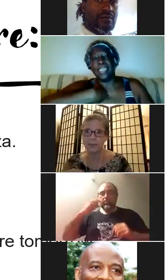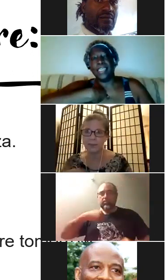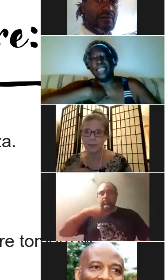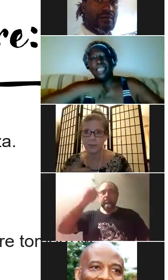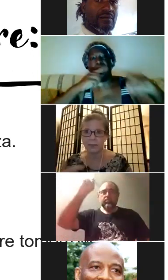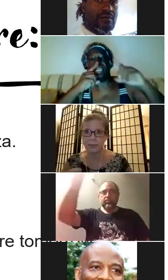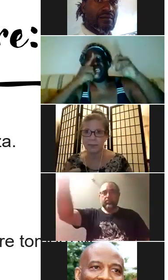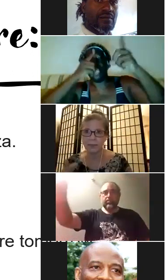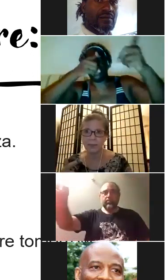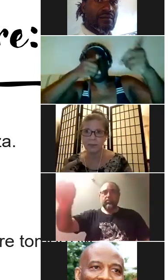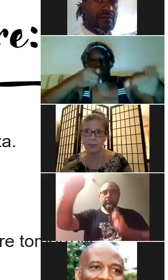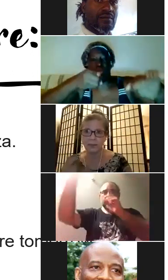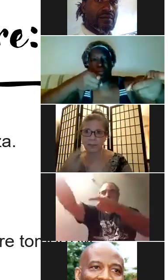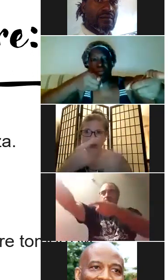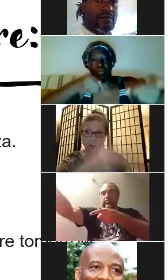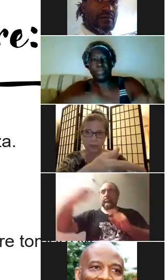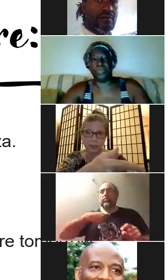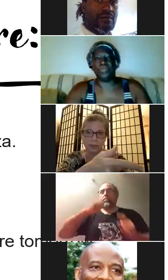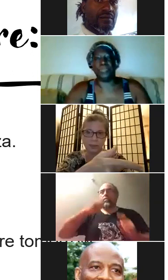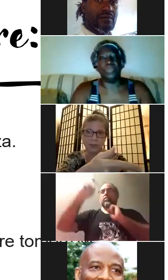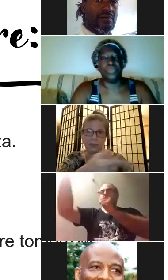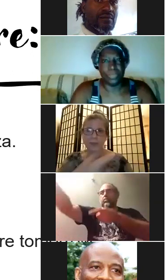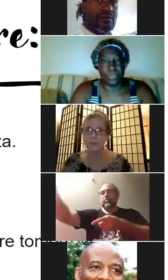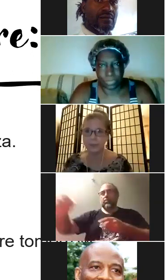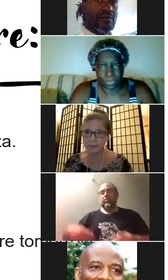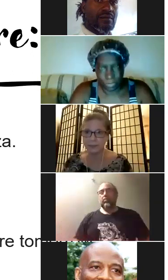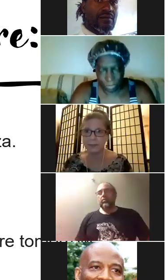I go.